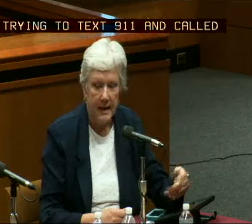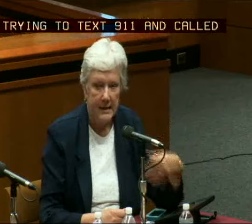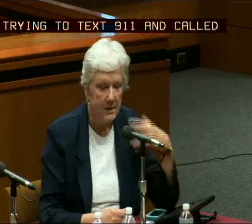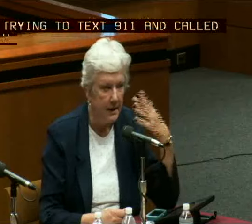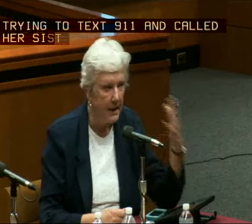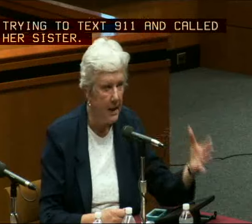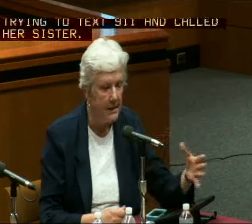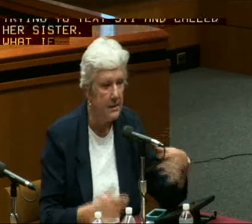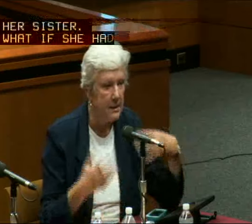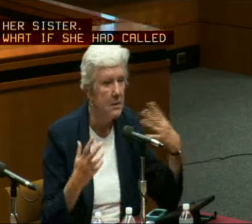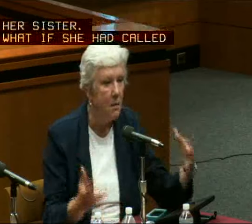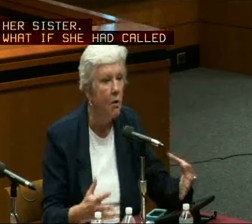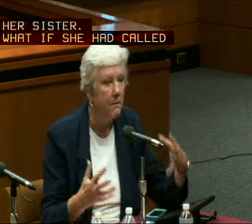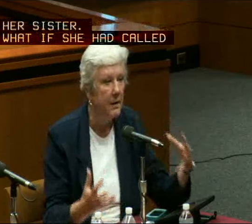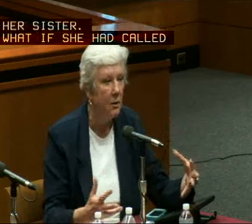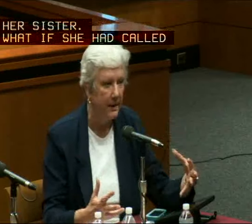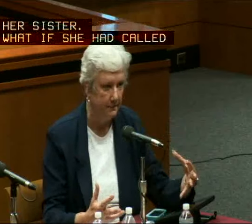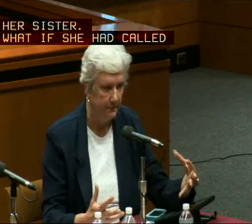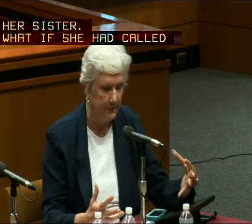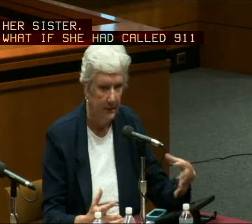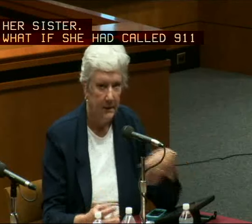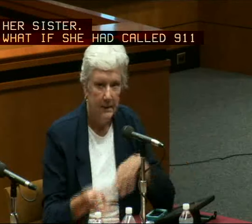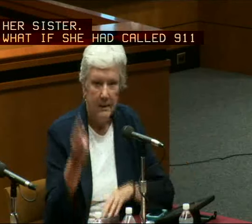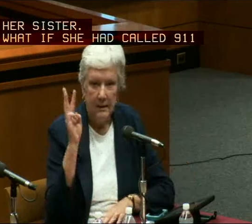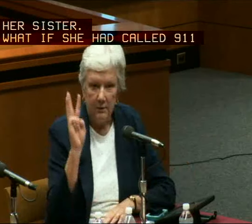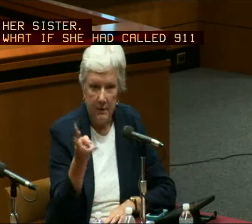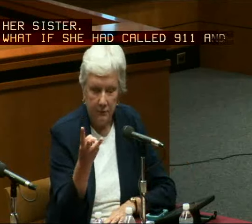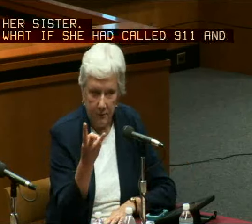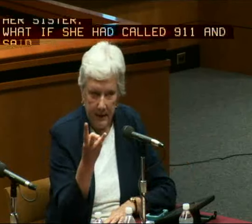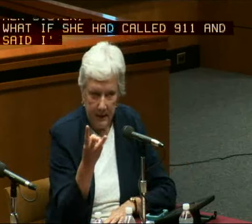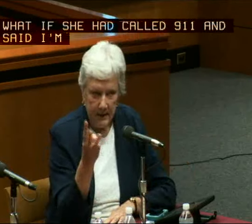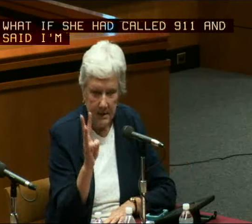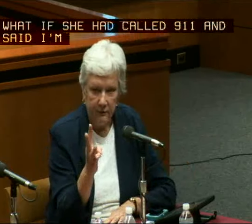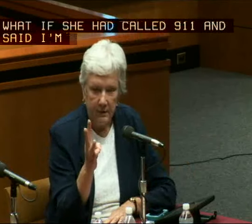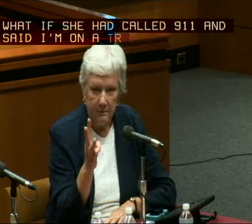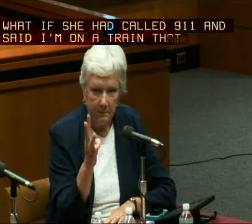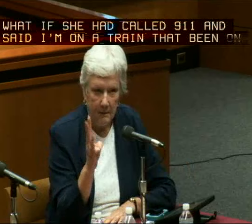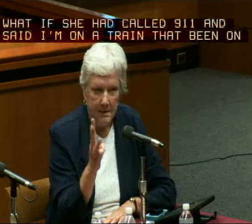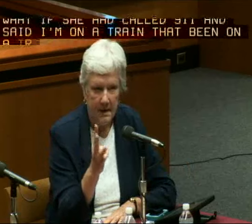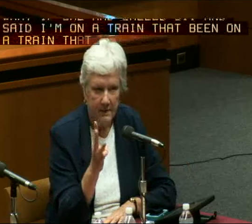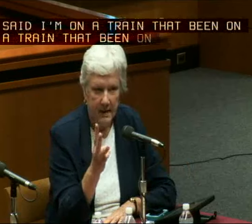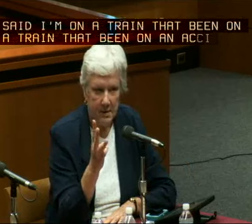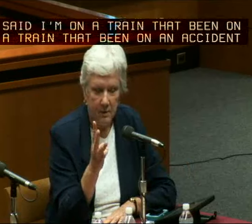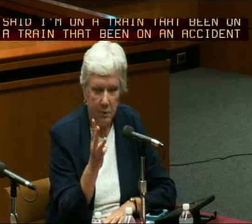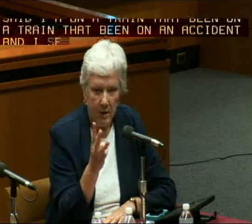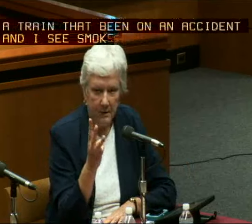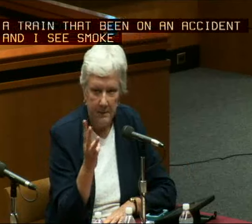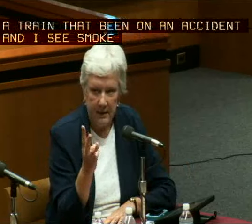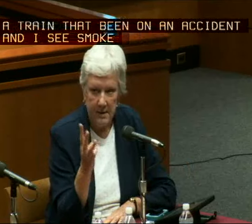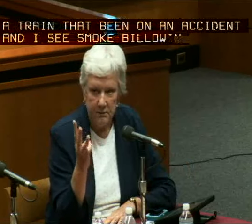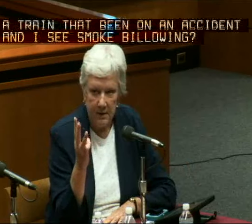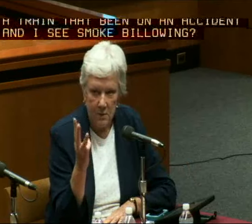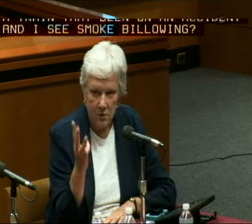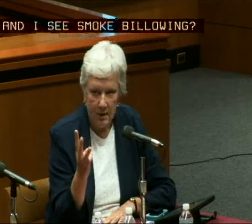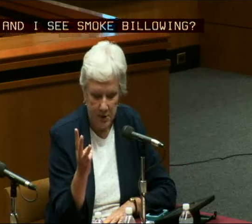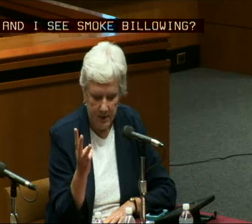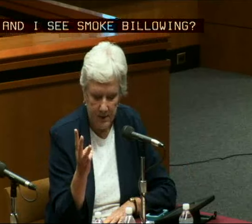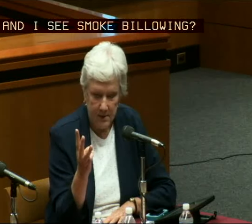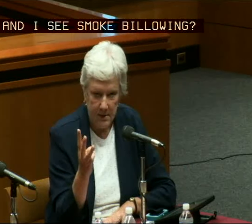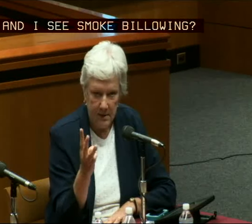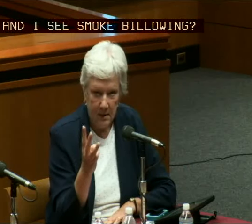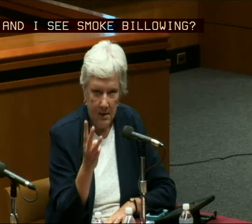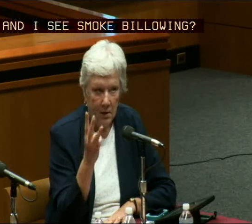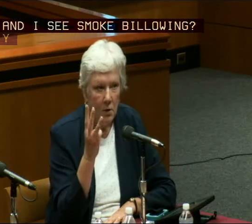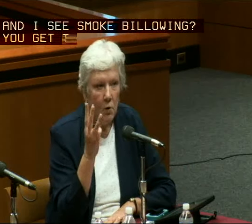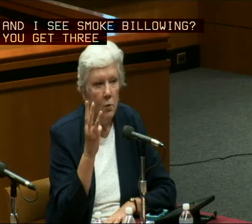been in an accident and I see smoke billowing? And you've got three different public safety answering point people answering those